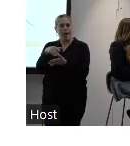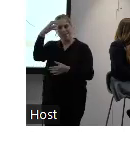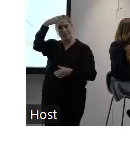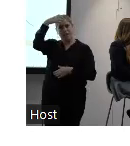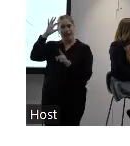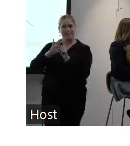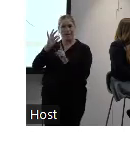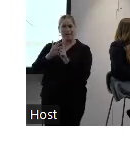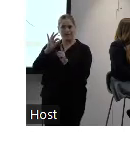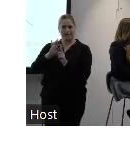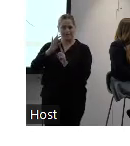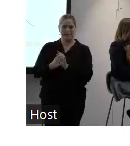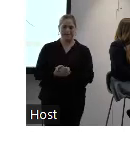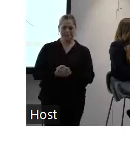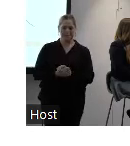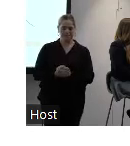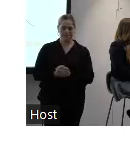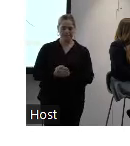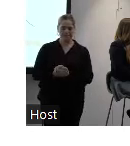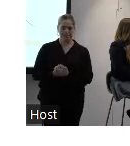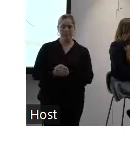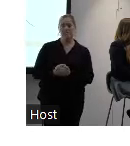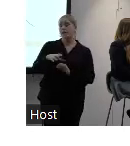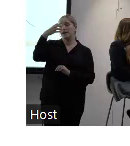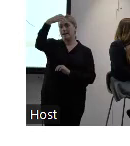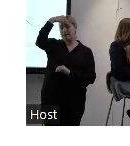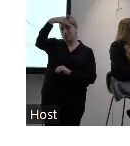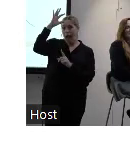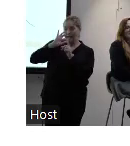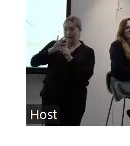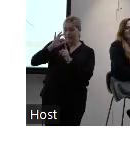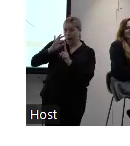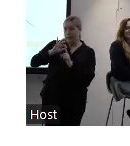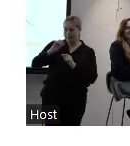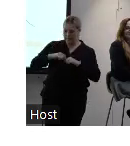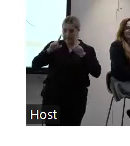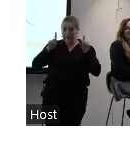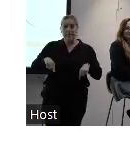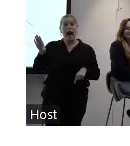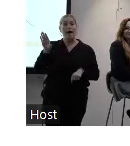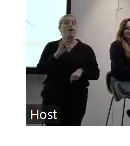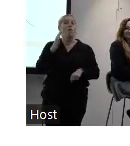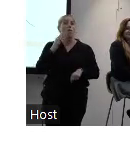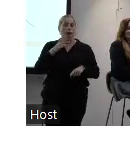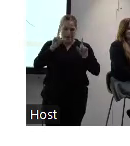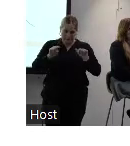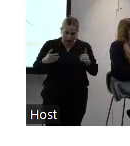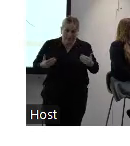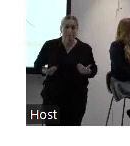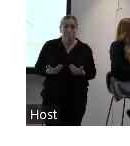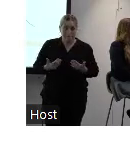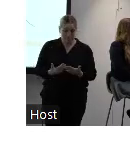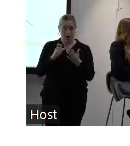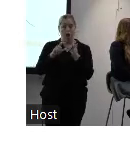kind of sitting on this side. Brain development starts from the moment of conception, so that's before we're born,